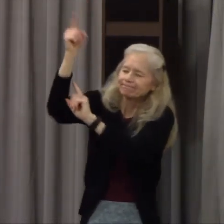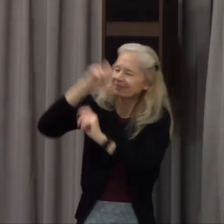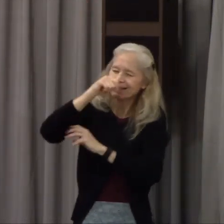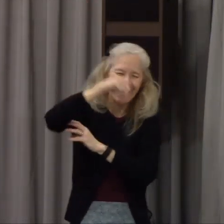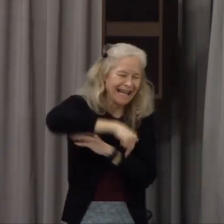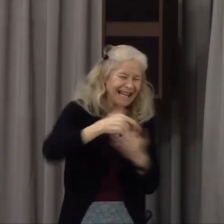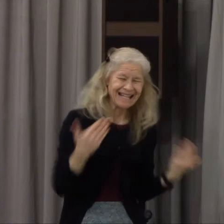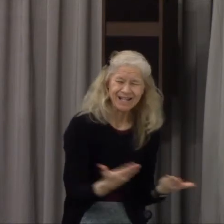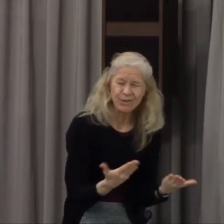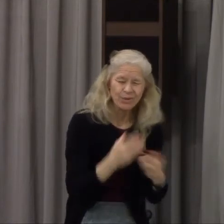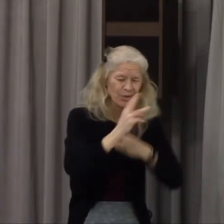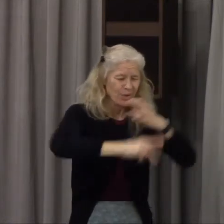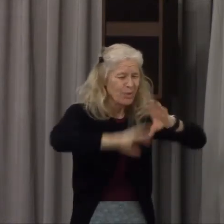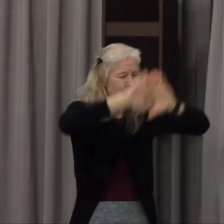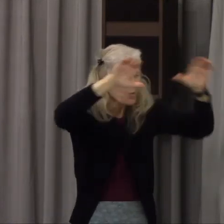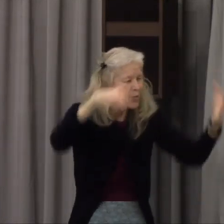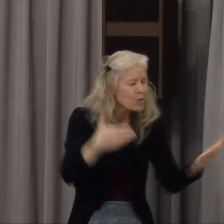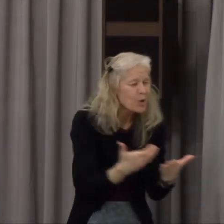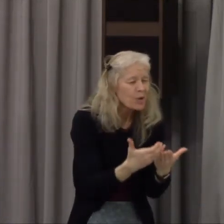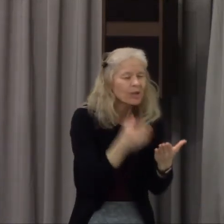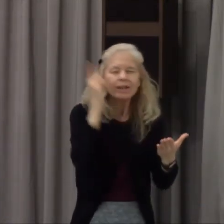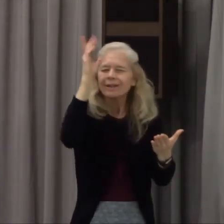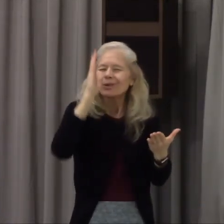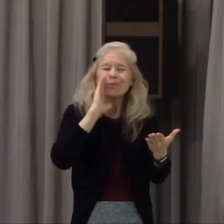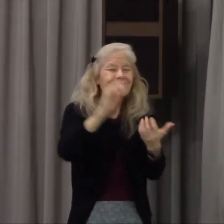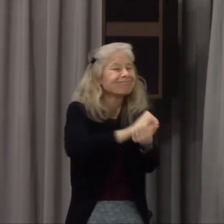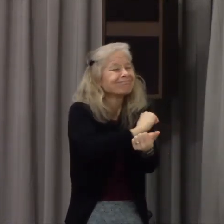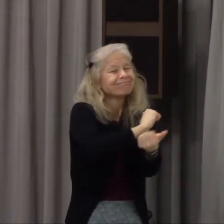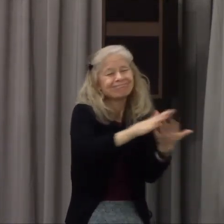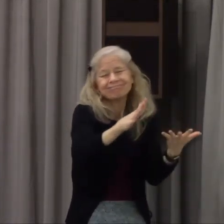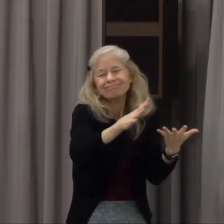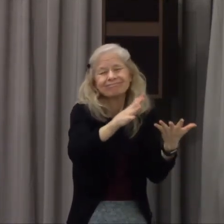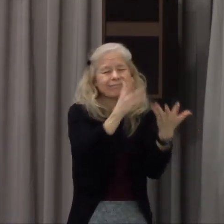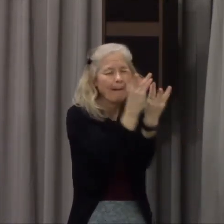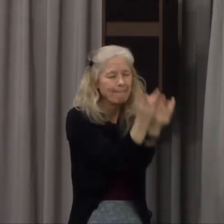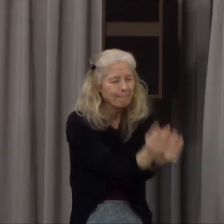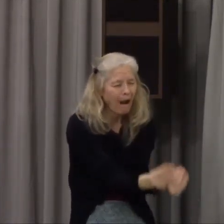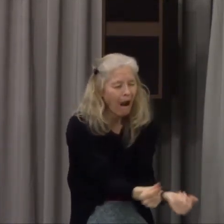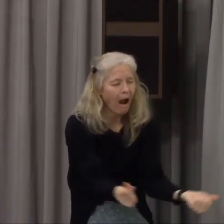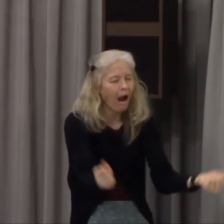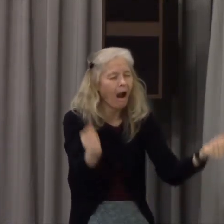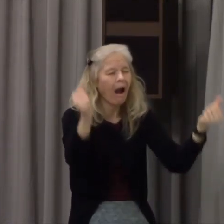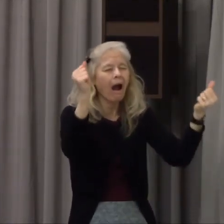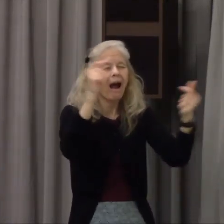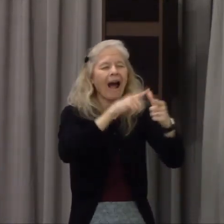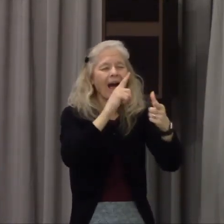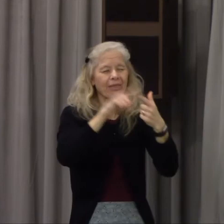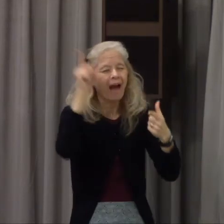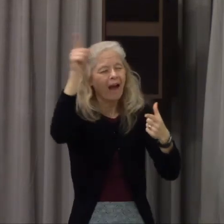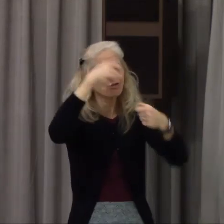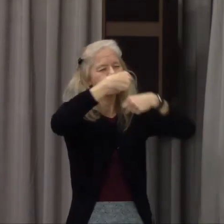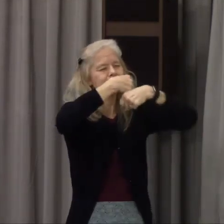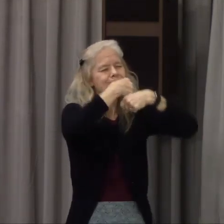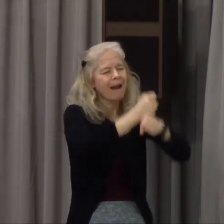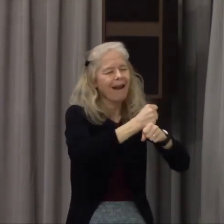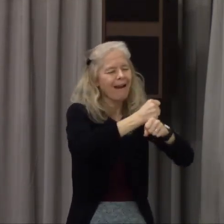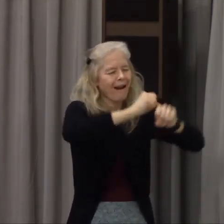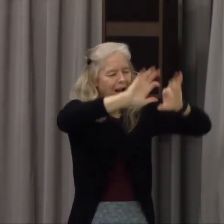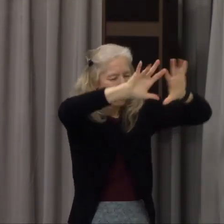down, and you're going to make a new heaven and a new earth wherein dwelleth righteousness. You're going to purge this